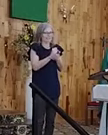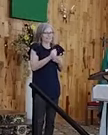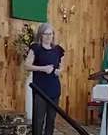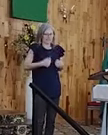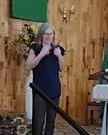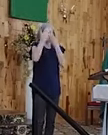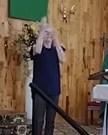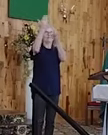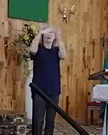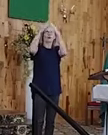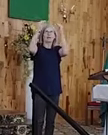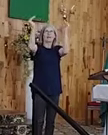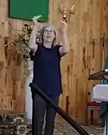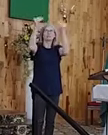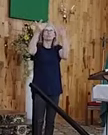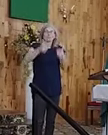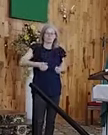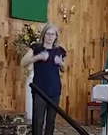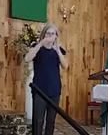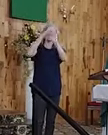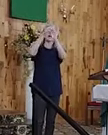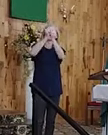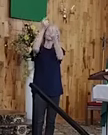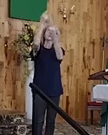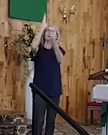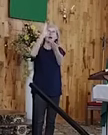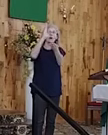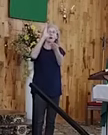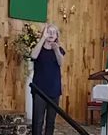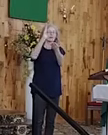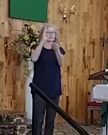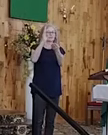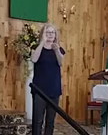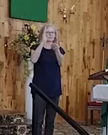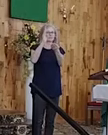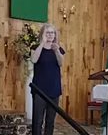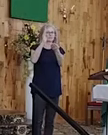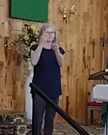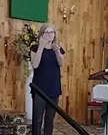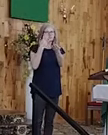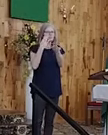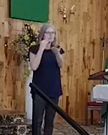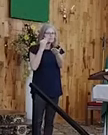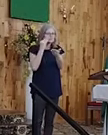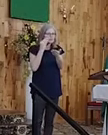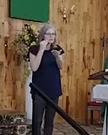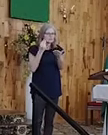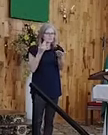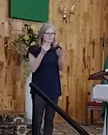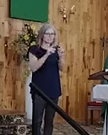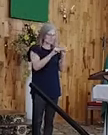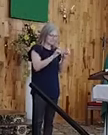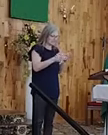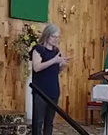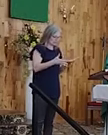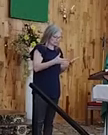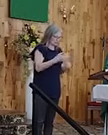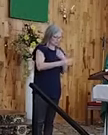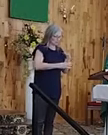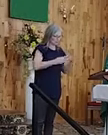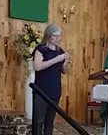heaven, who live united with God, who have undergone the test of this world, and who